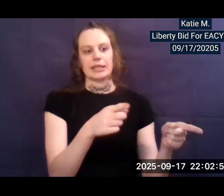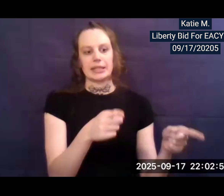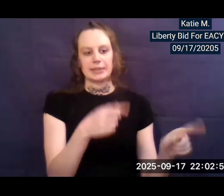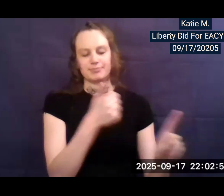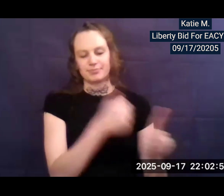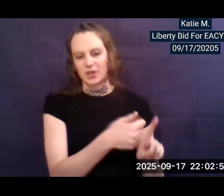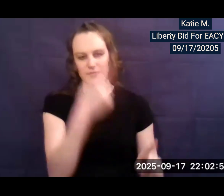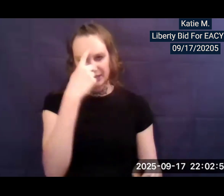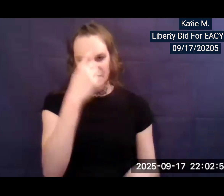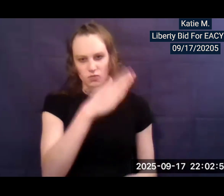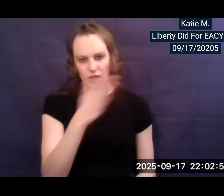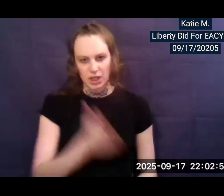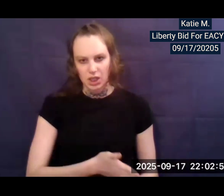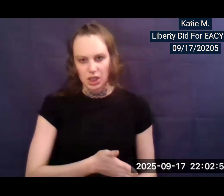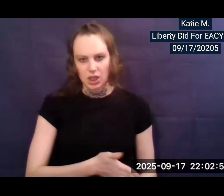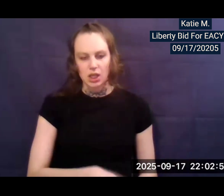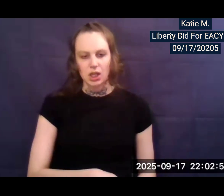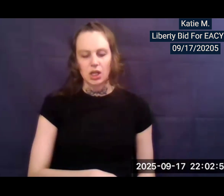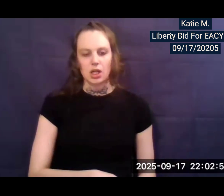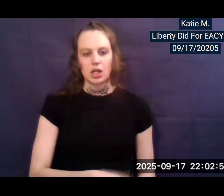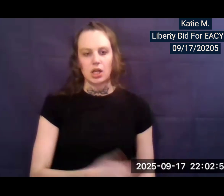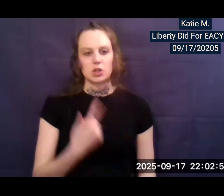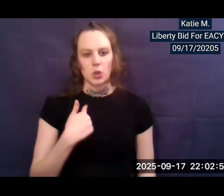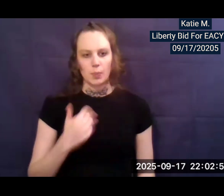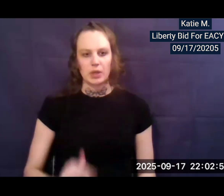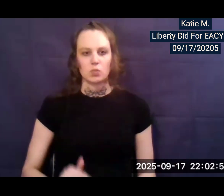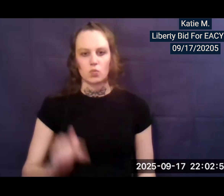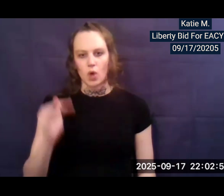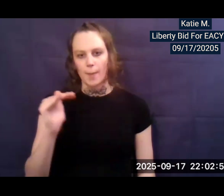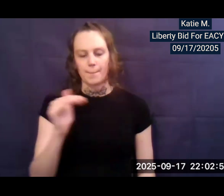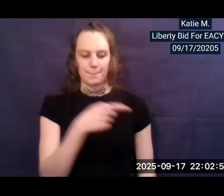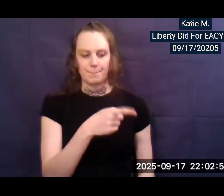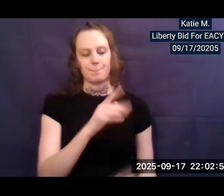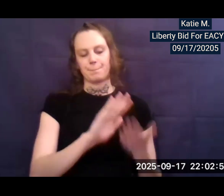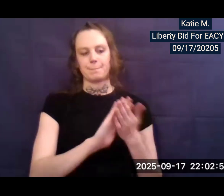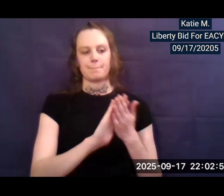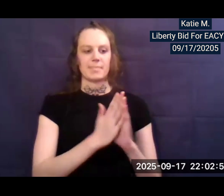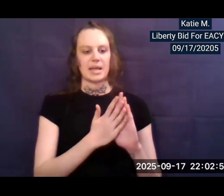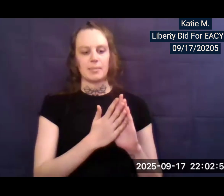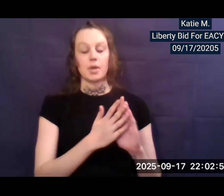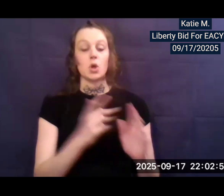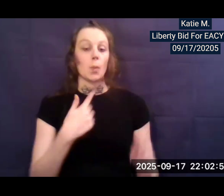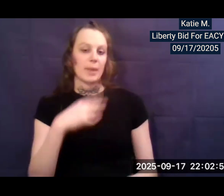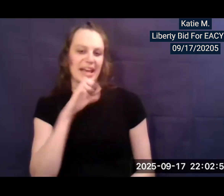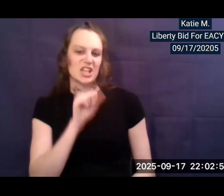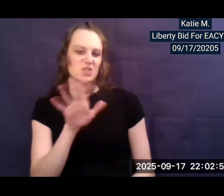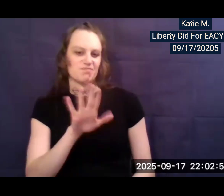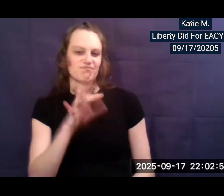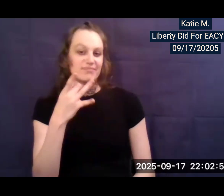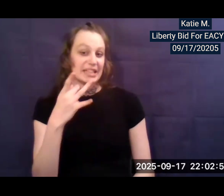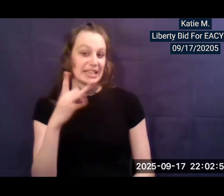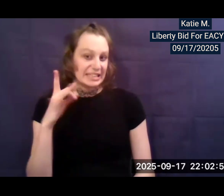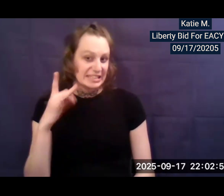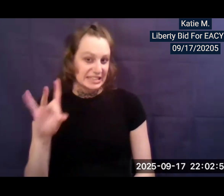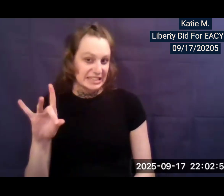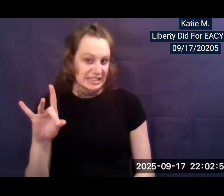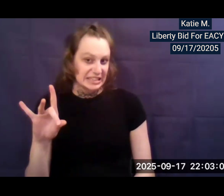that was like one of the things from growing up. He became schizophrenic when I was like 18 or turning just graduating high school. But